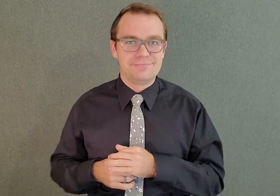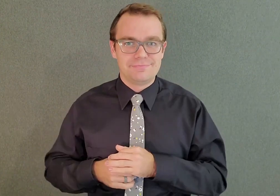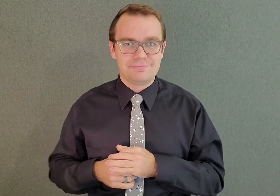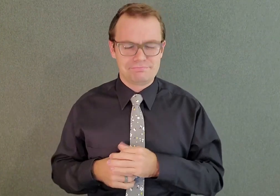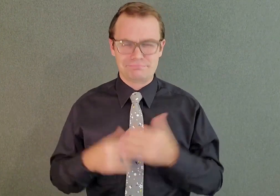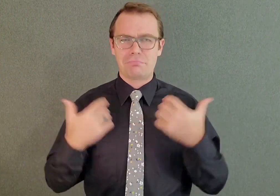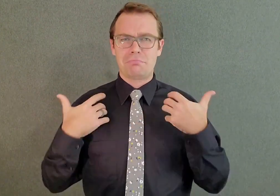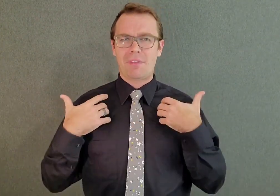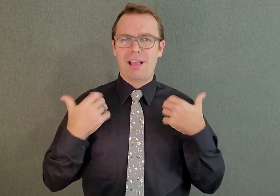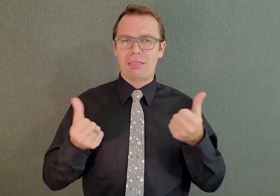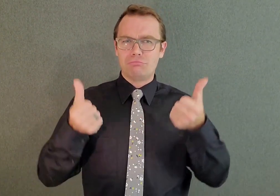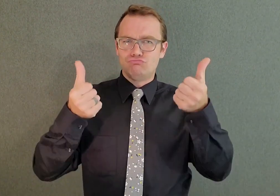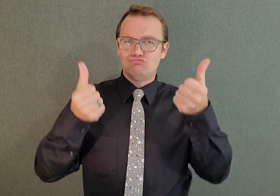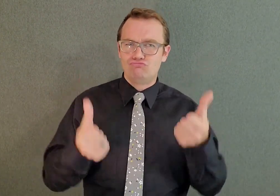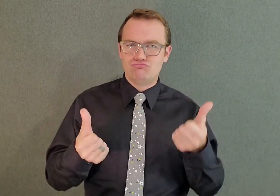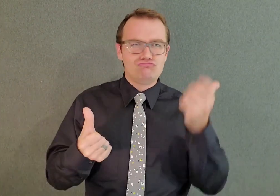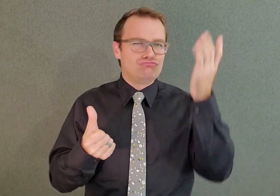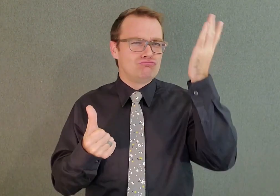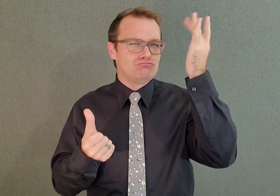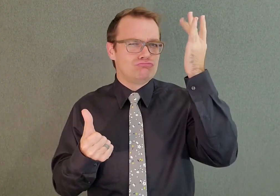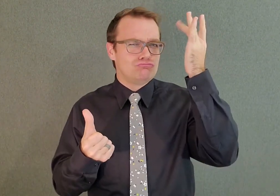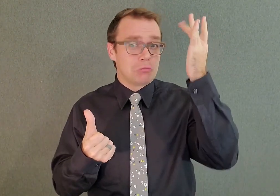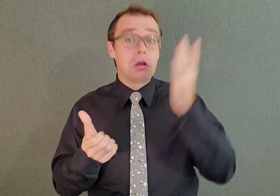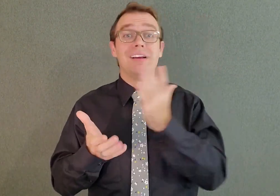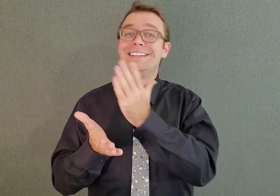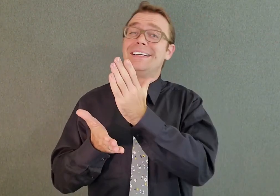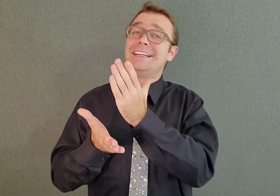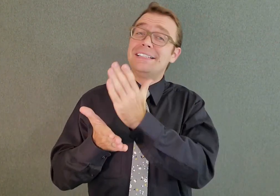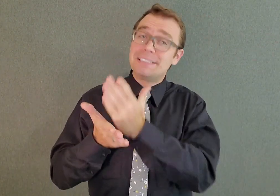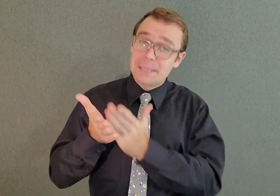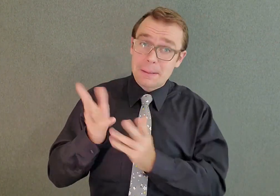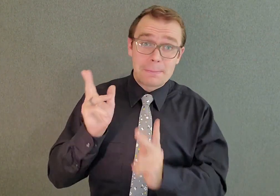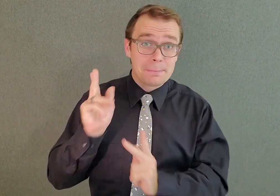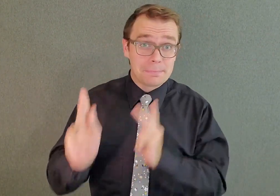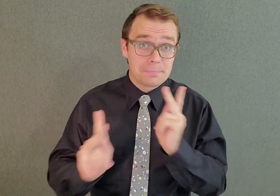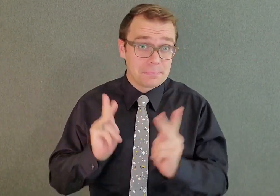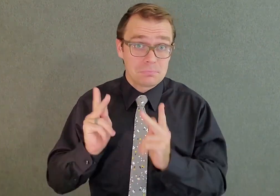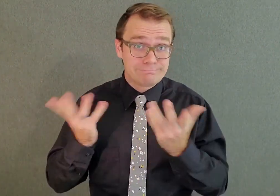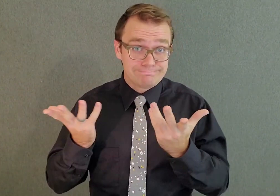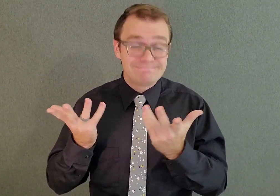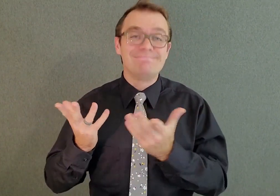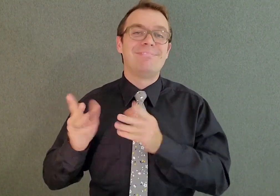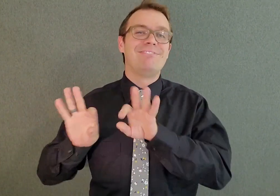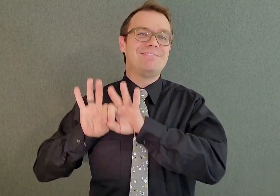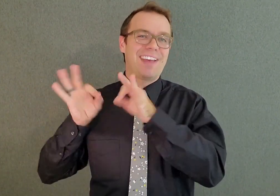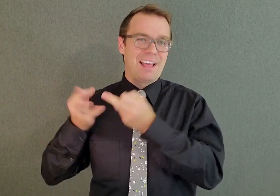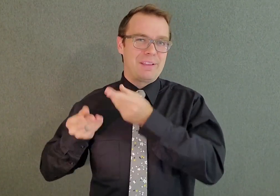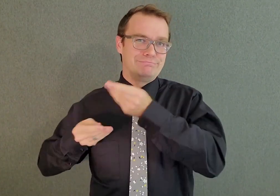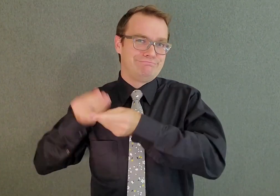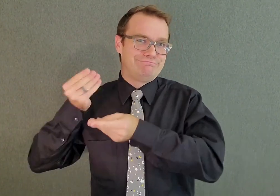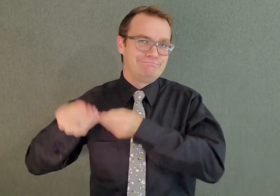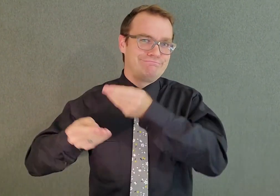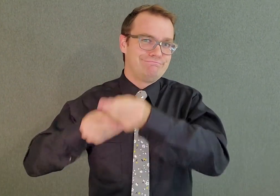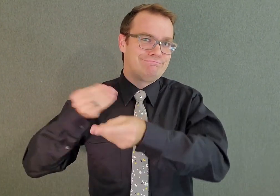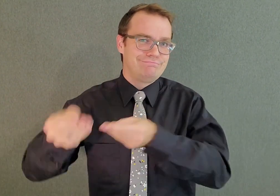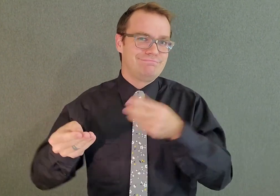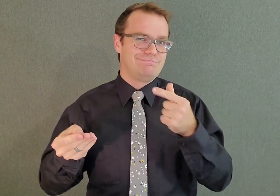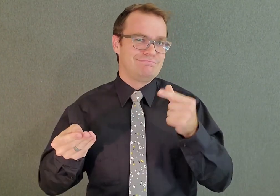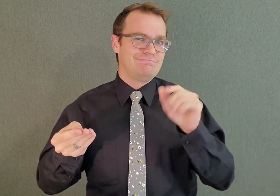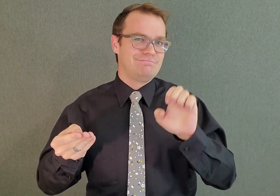How do we lose health? For a very small number of population, poor health can be a result of genes. Please understand that